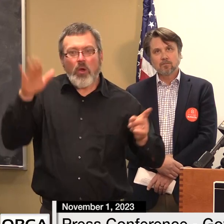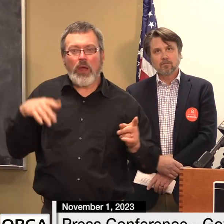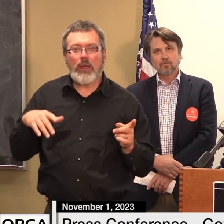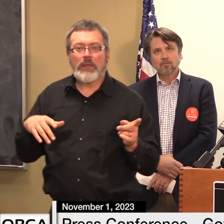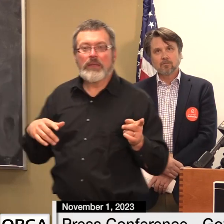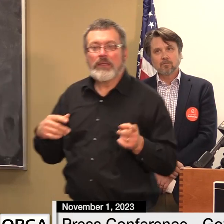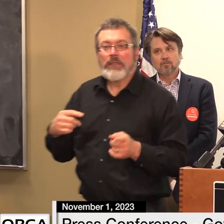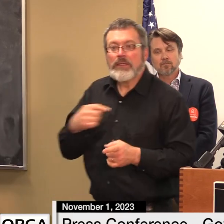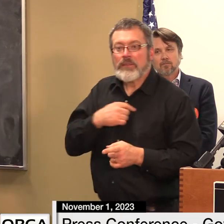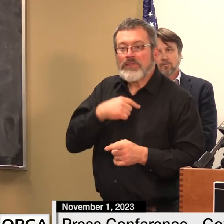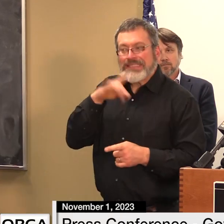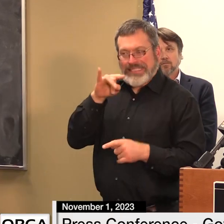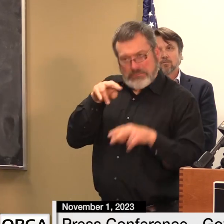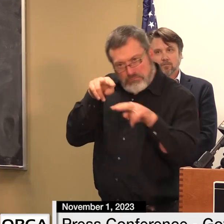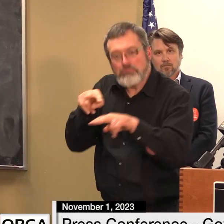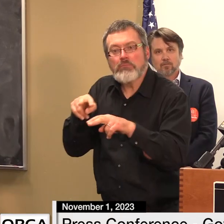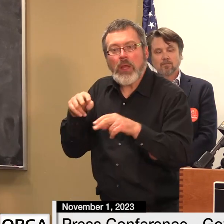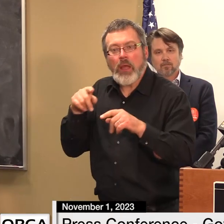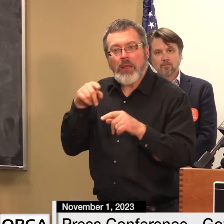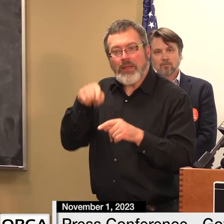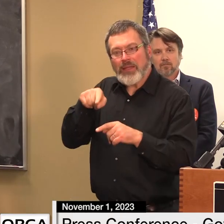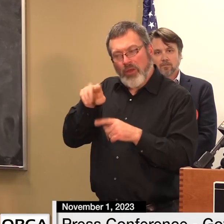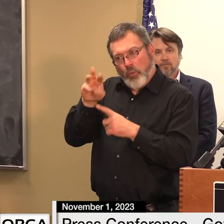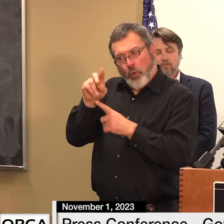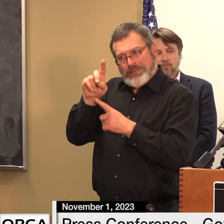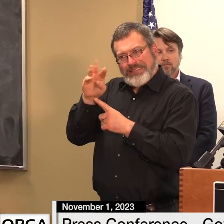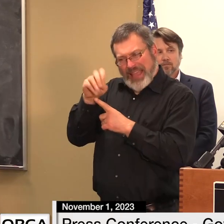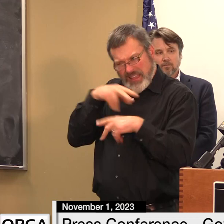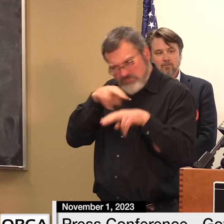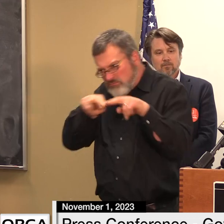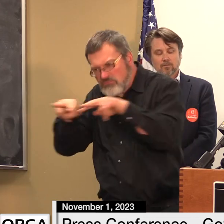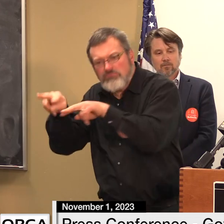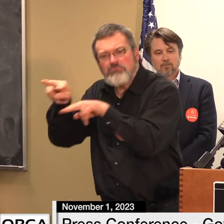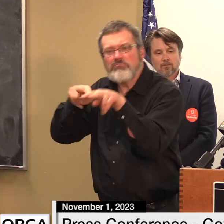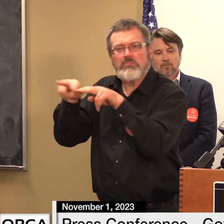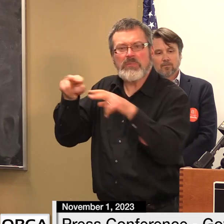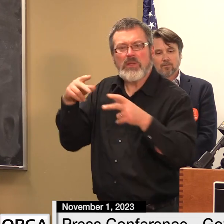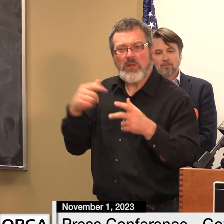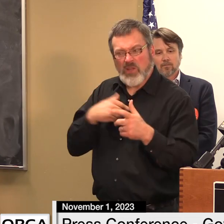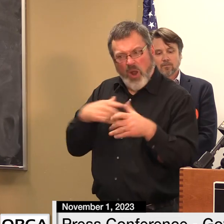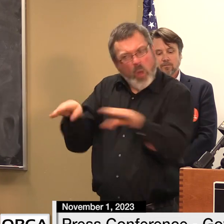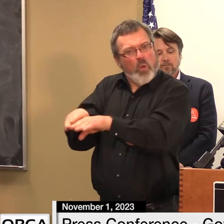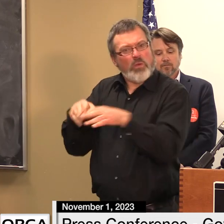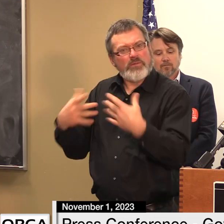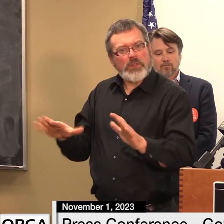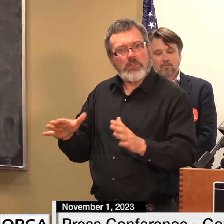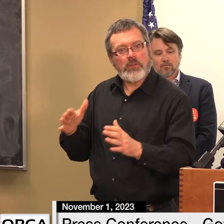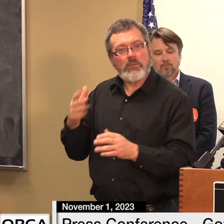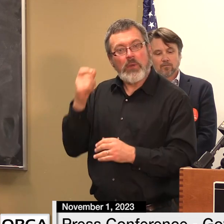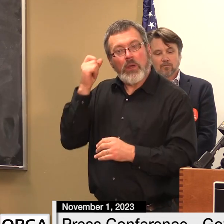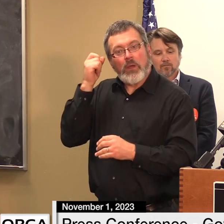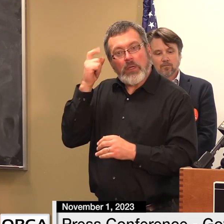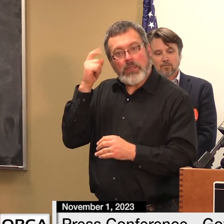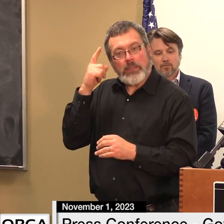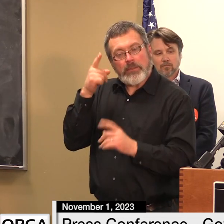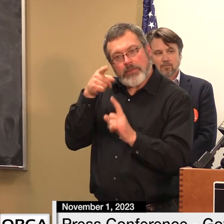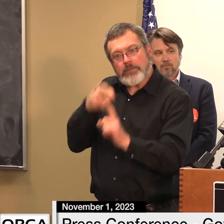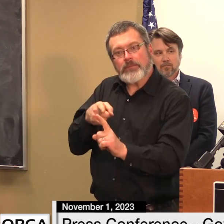We closed Woodside down, as you recall. But there are certain things.